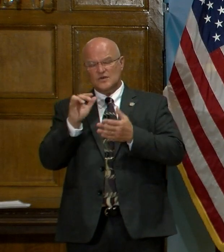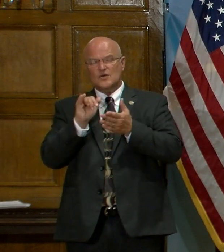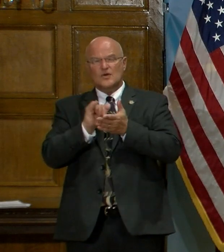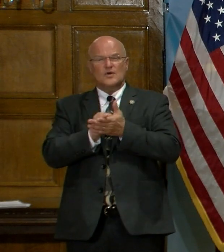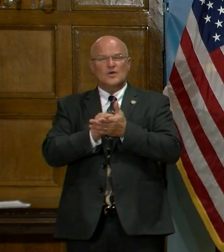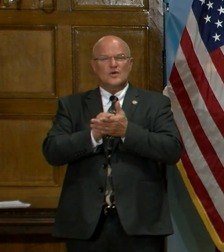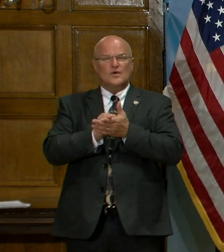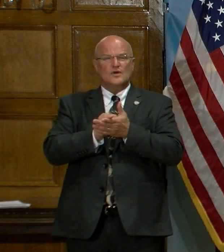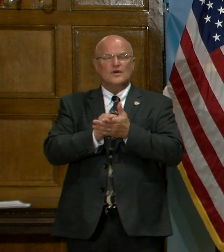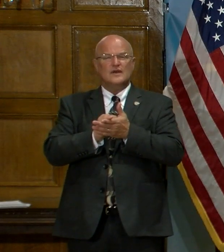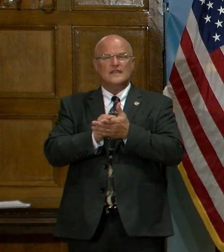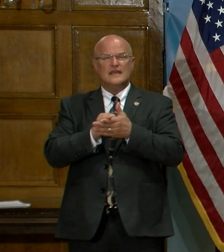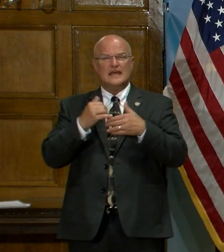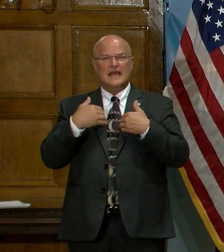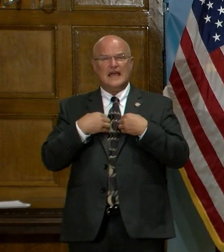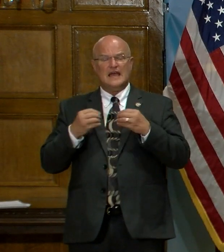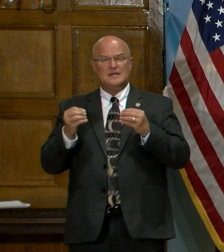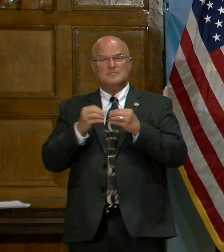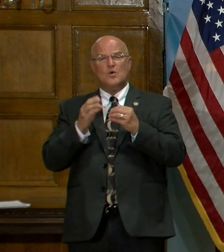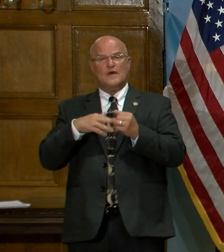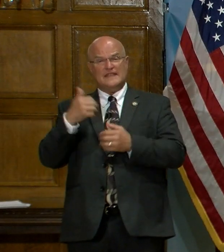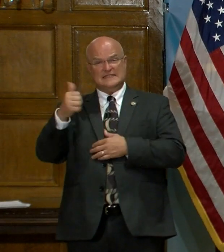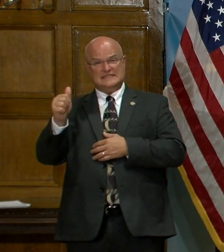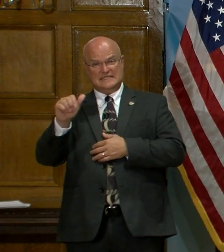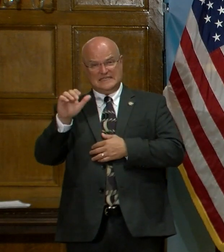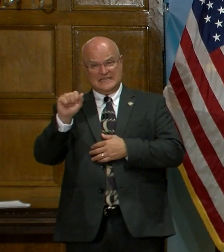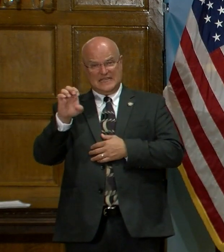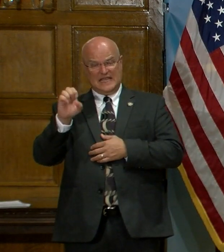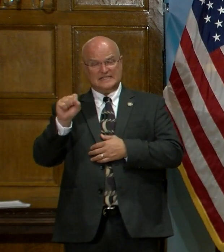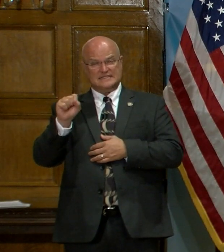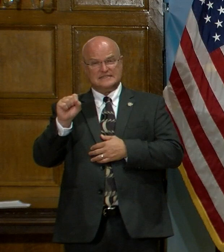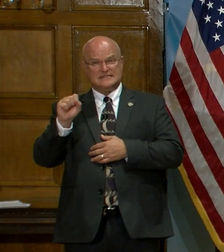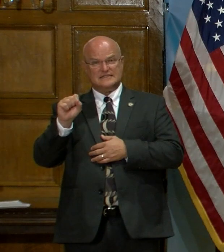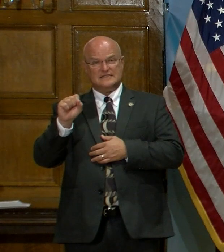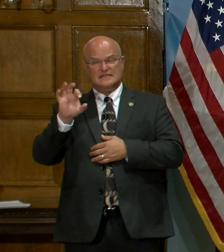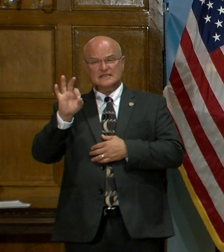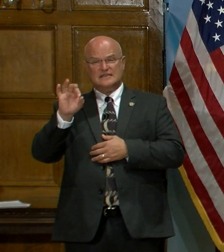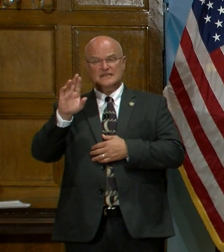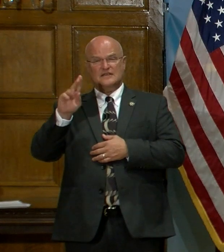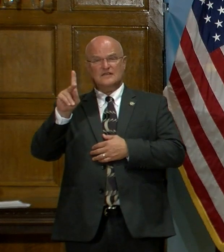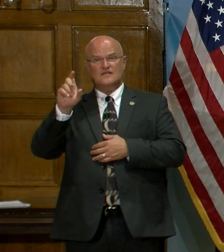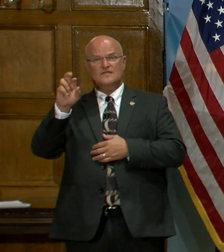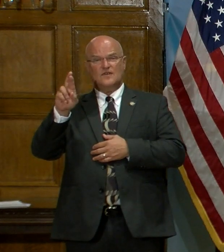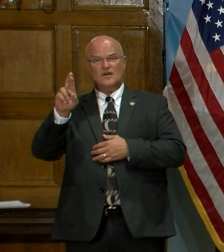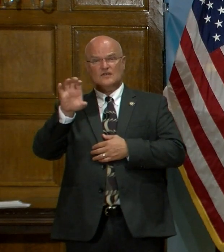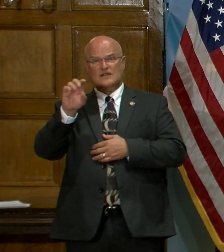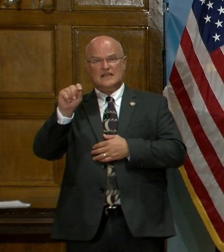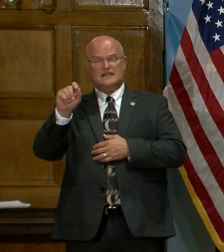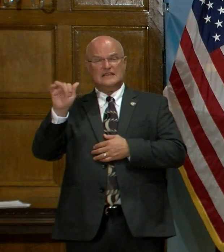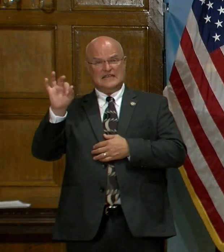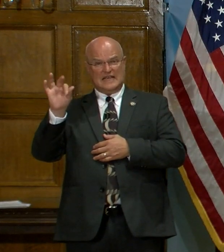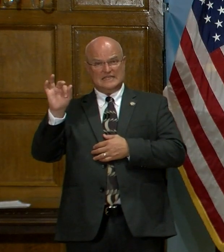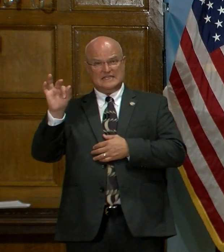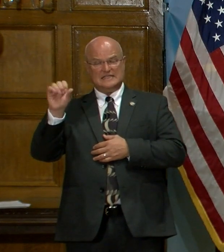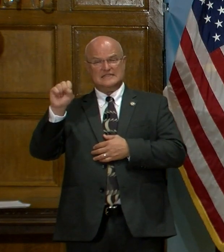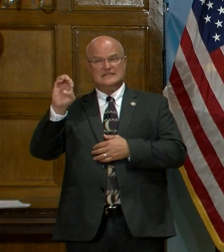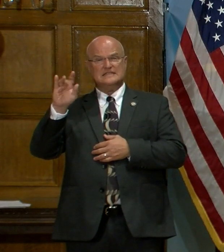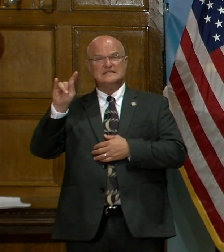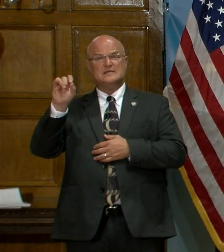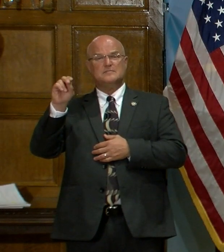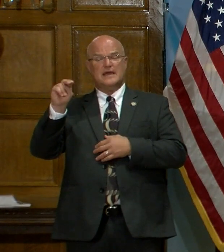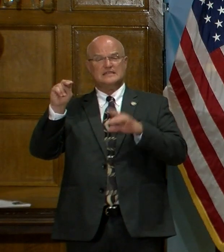that had over 10 cases. Faulkner County had 19, Sebastian